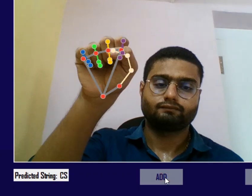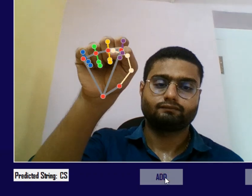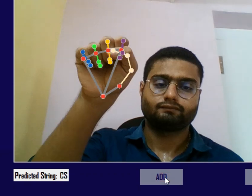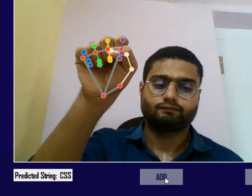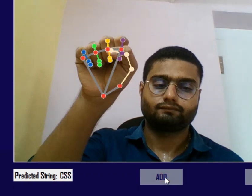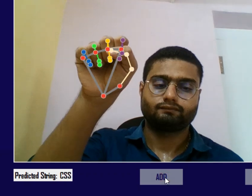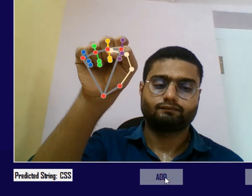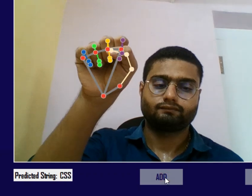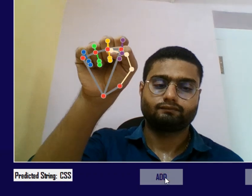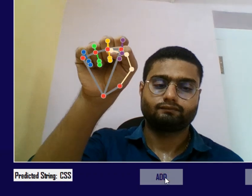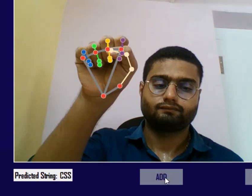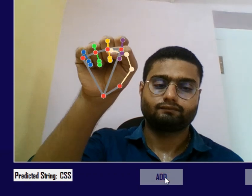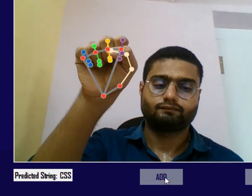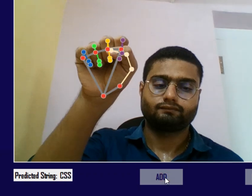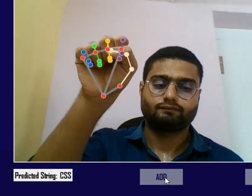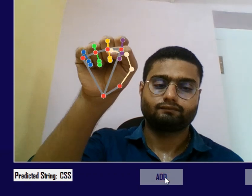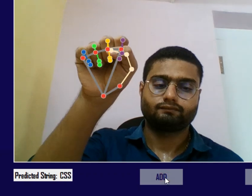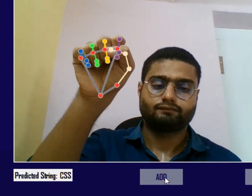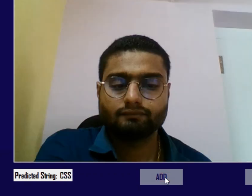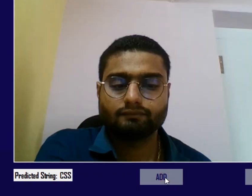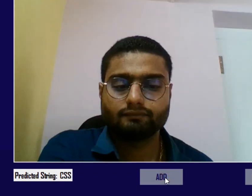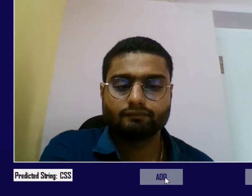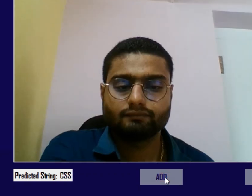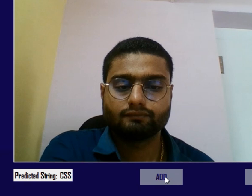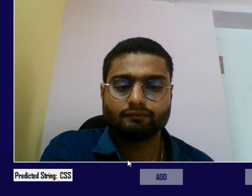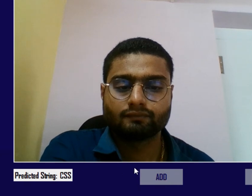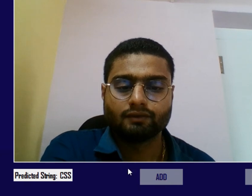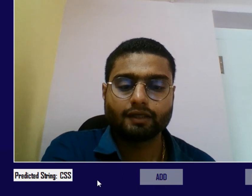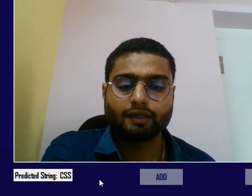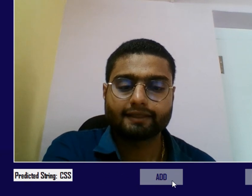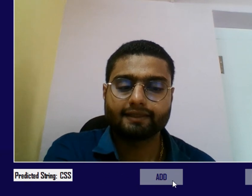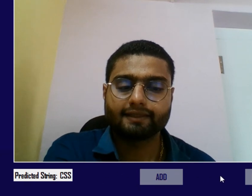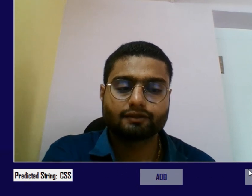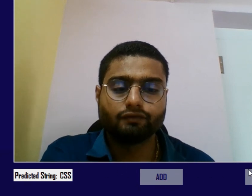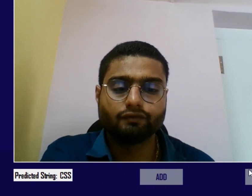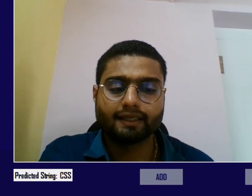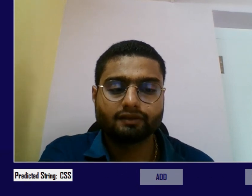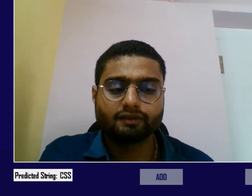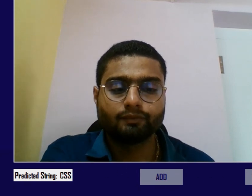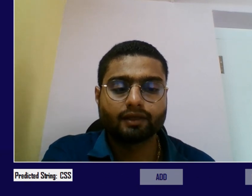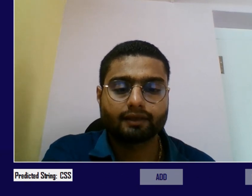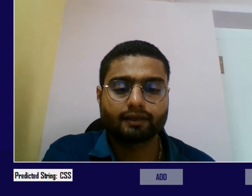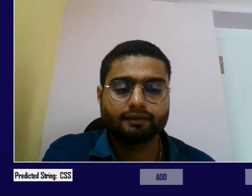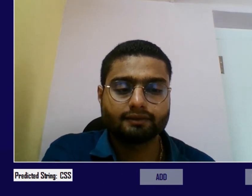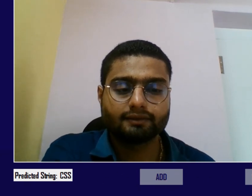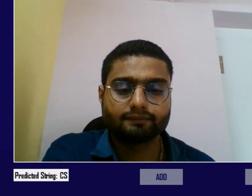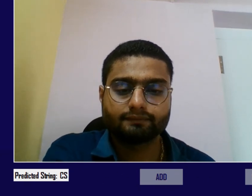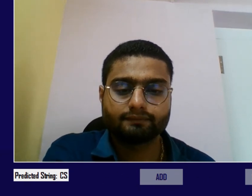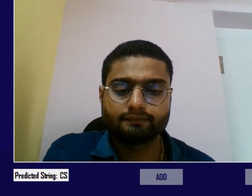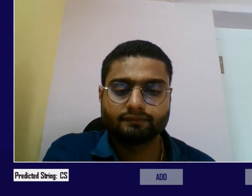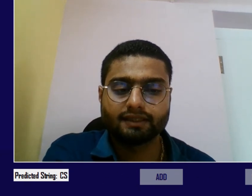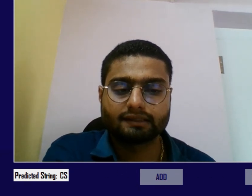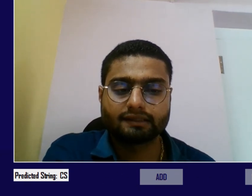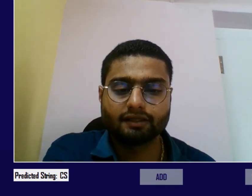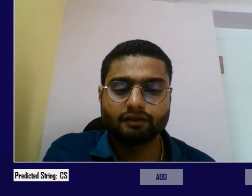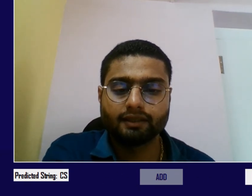S S. Okay, like that. So we can also remove the characters. Just click on the remove